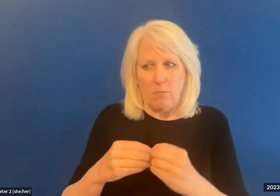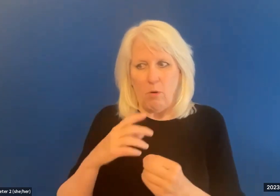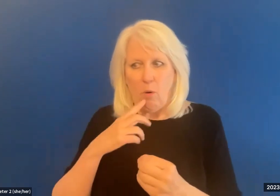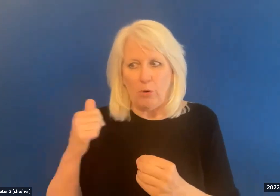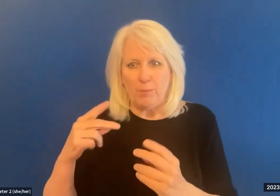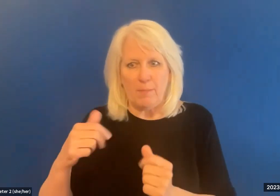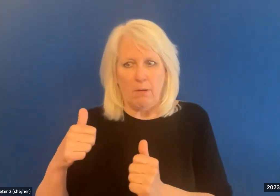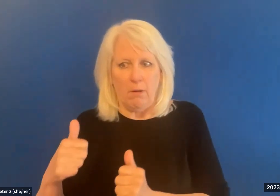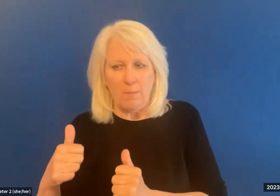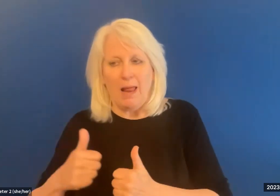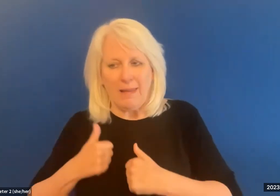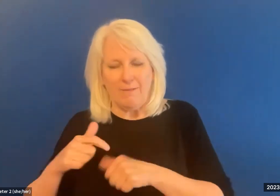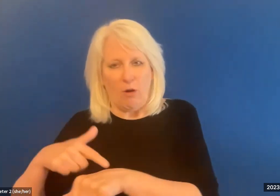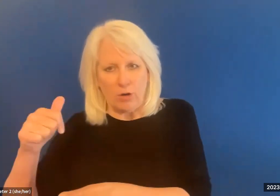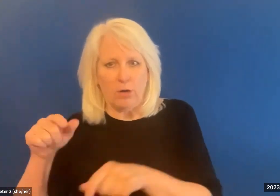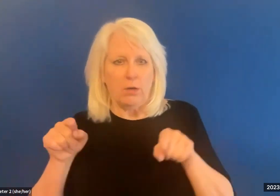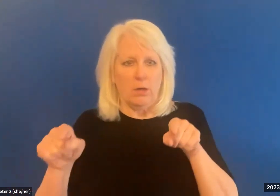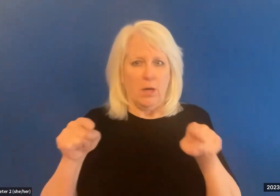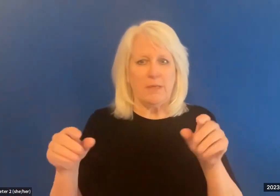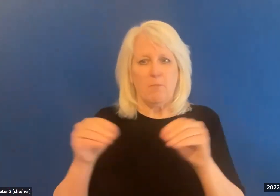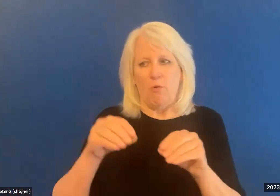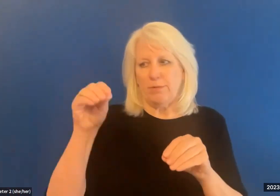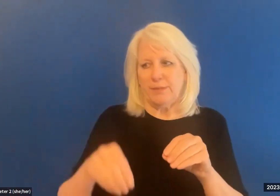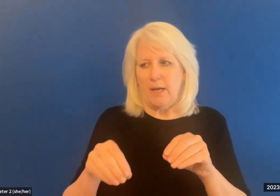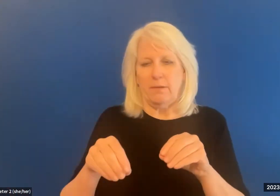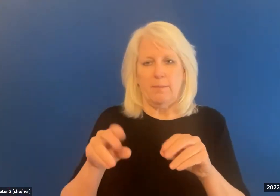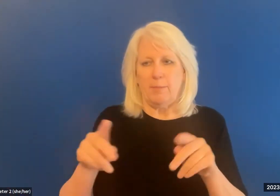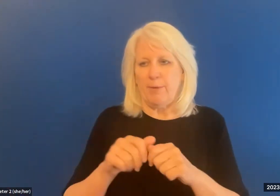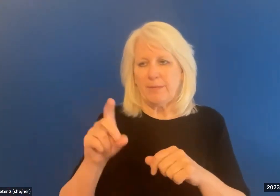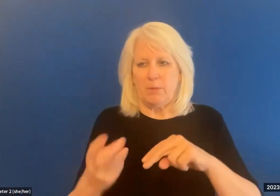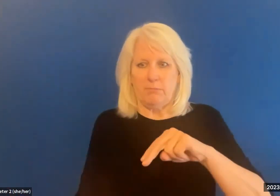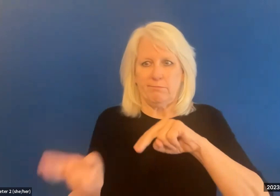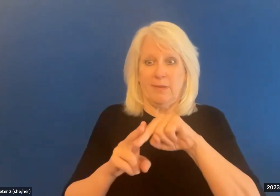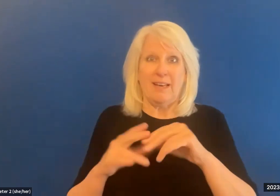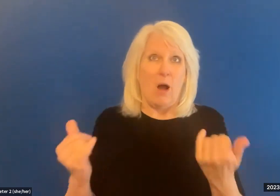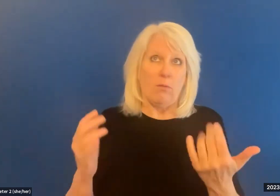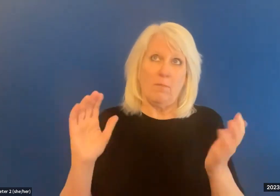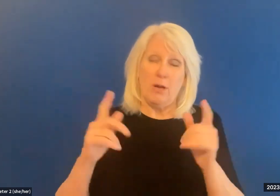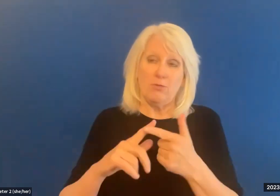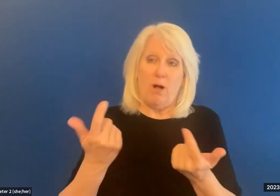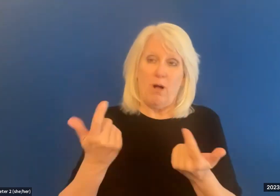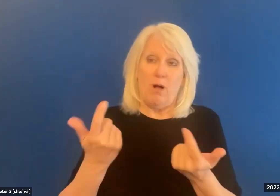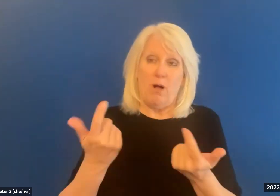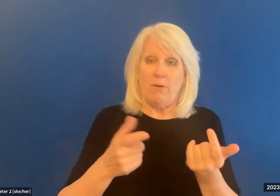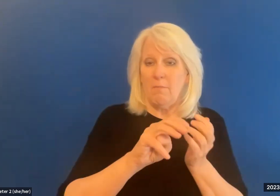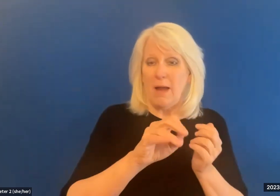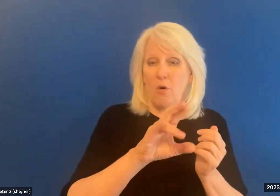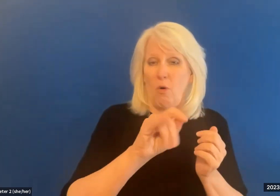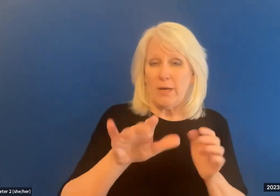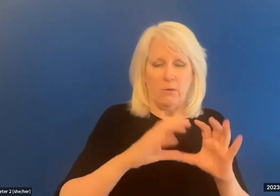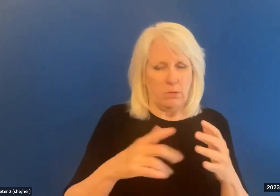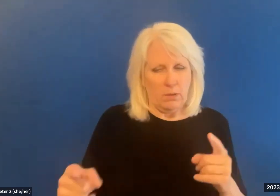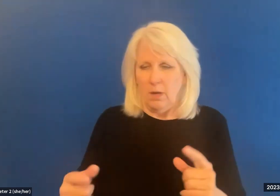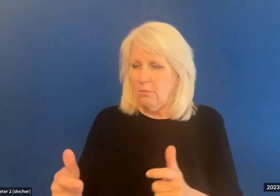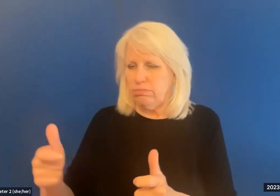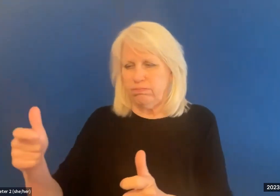increasing. This makes people with disabilities one of the largest minority groups in the whole world. This group is a very diverse group, not only in terms